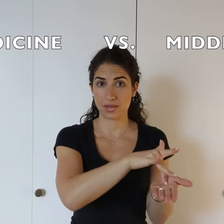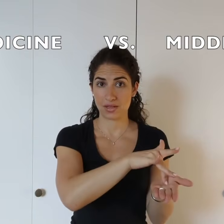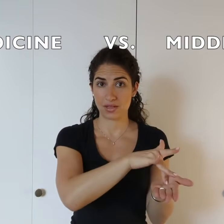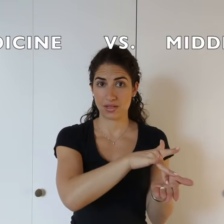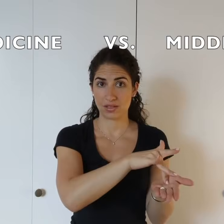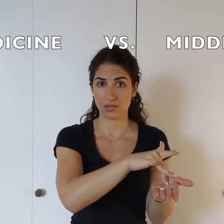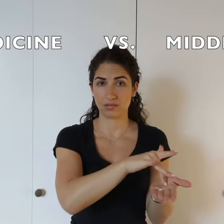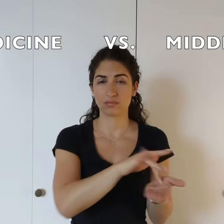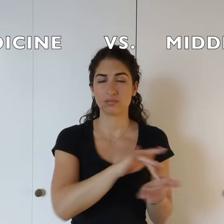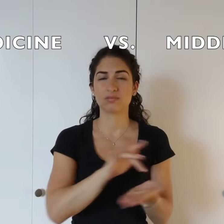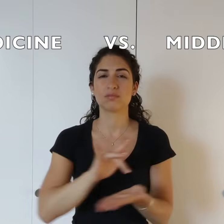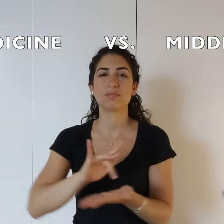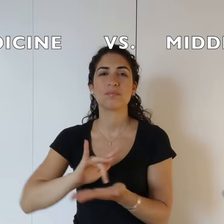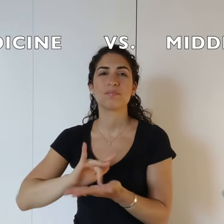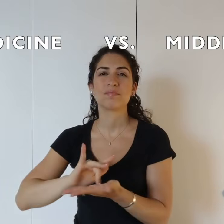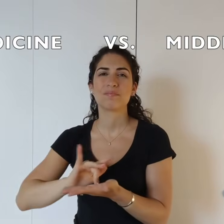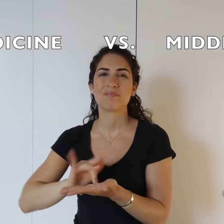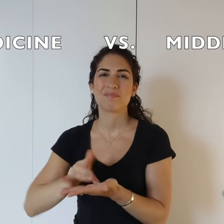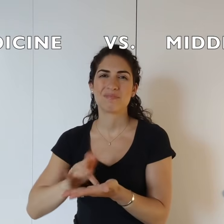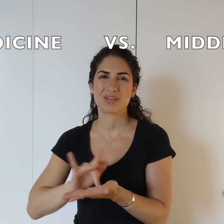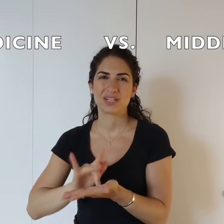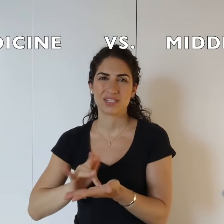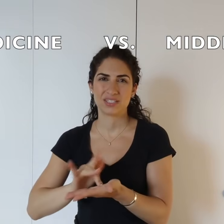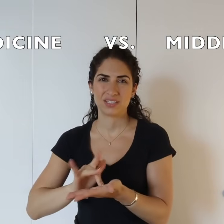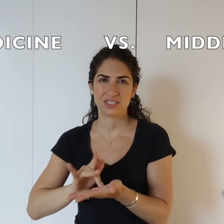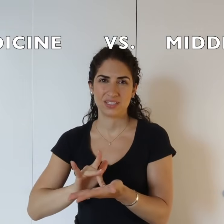middle, versus medicine,